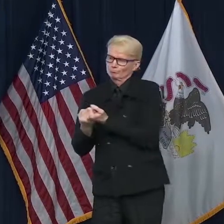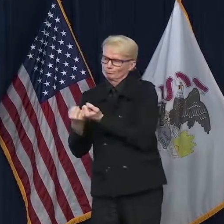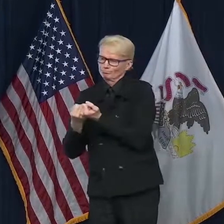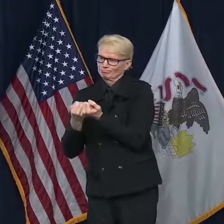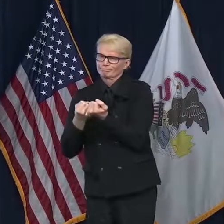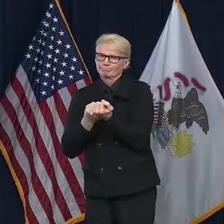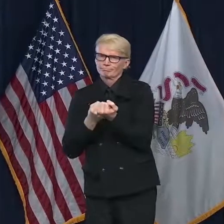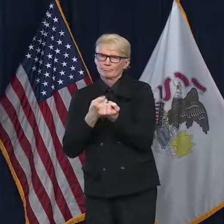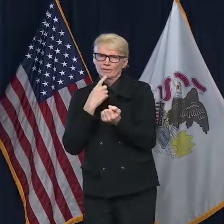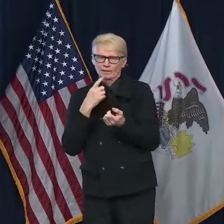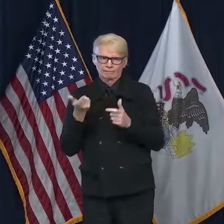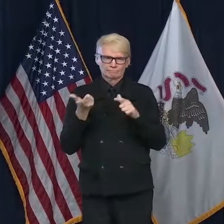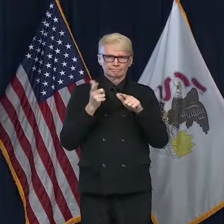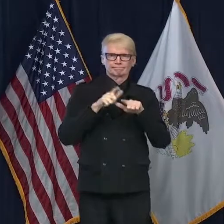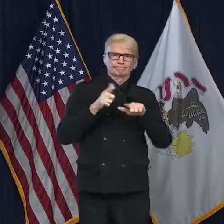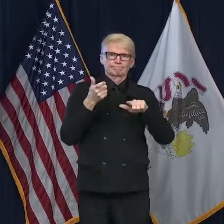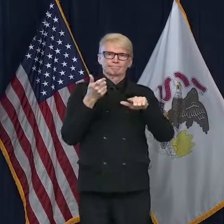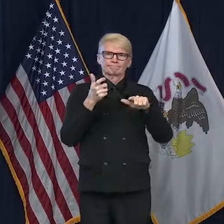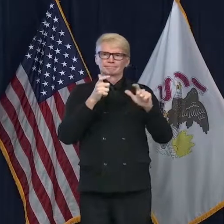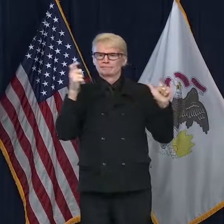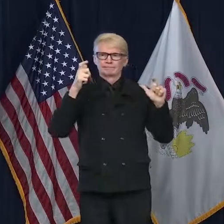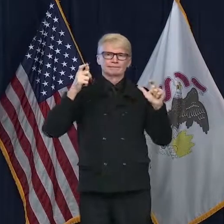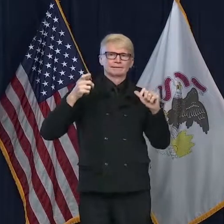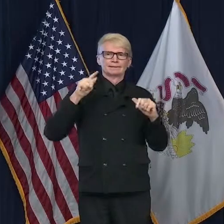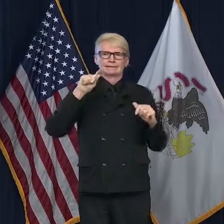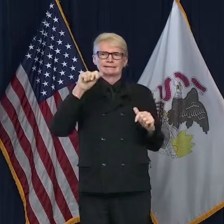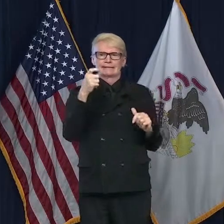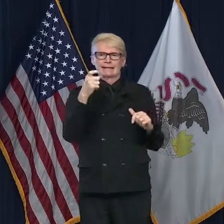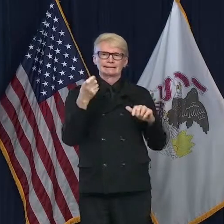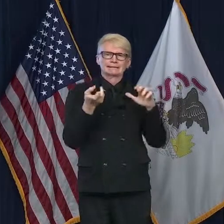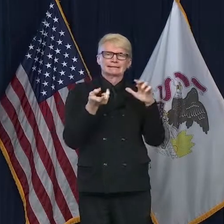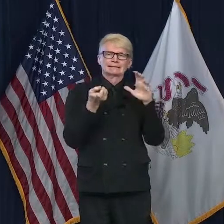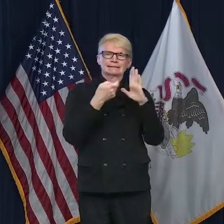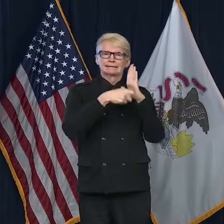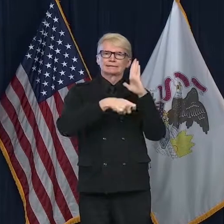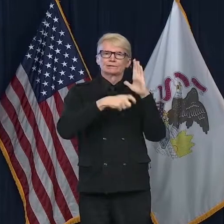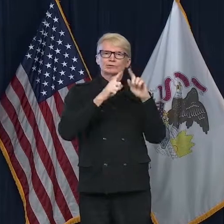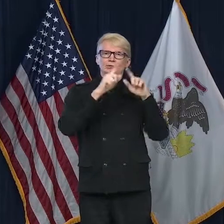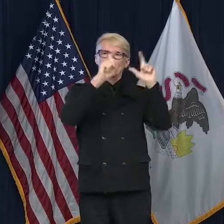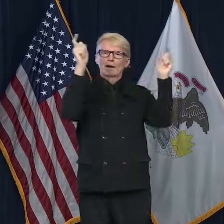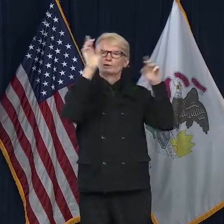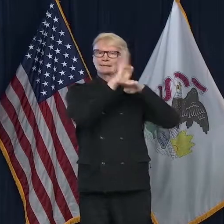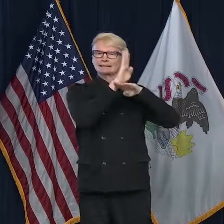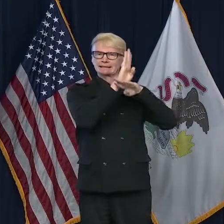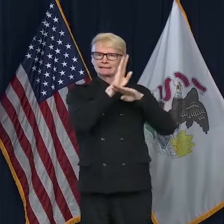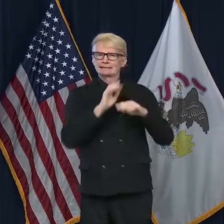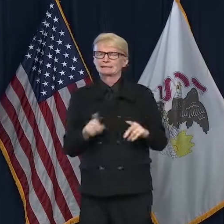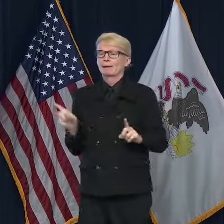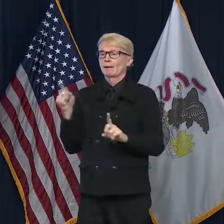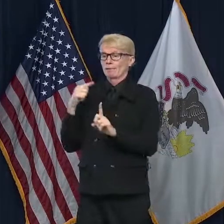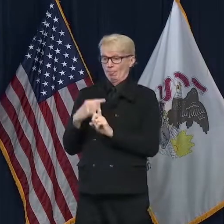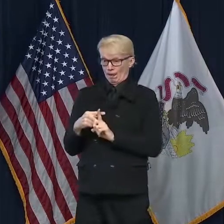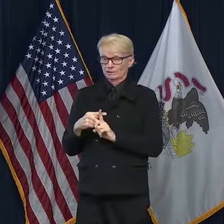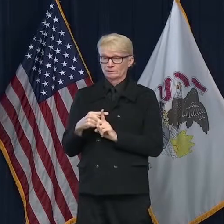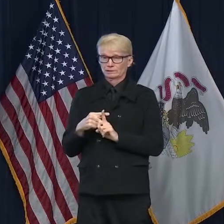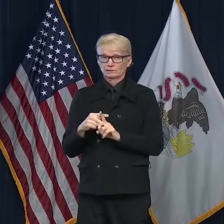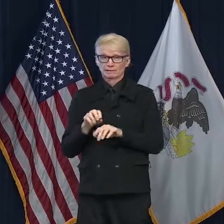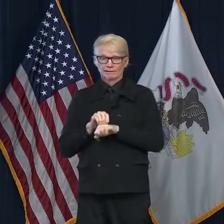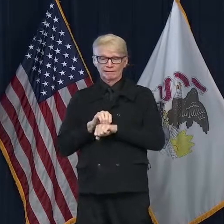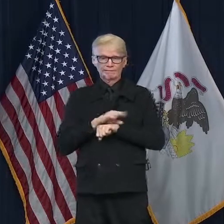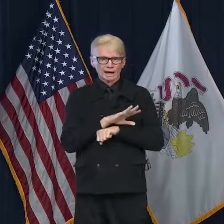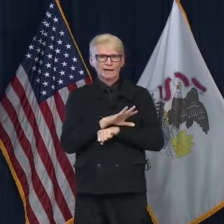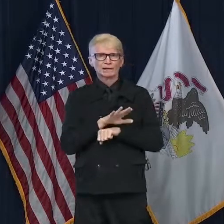a massive tax increase to some of the largest businesses. That what they also did was affect state